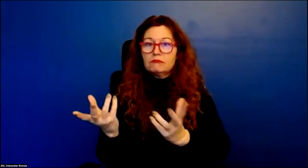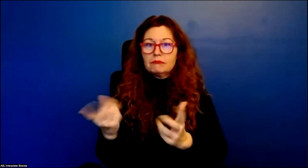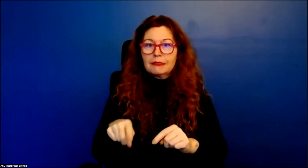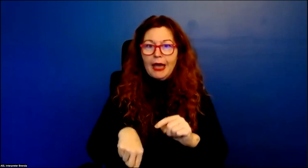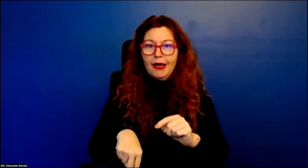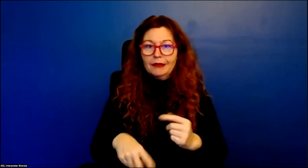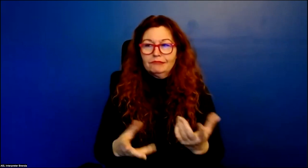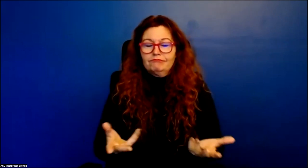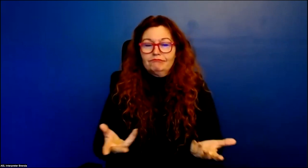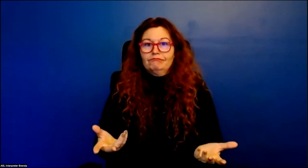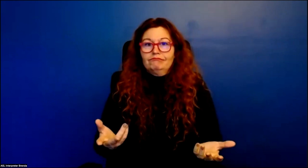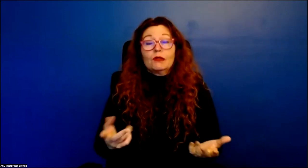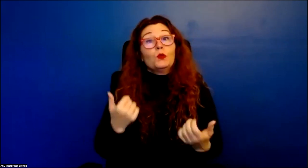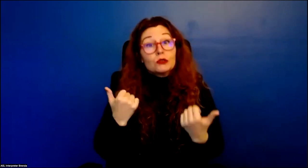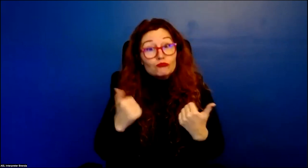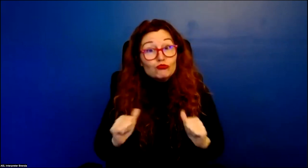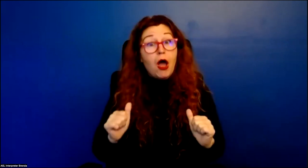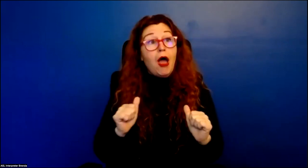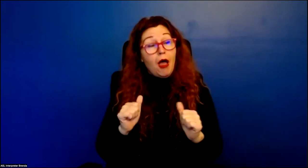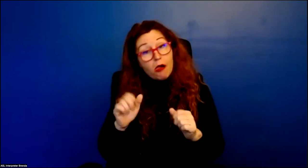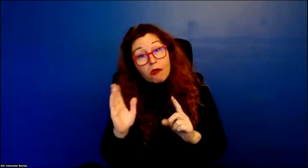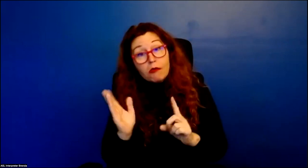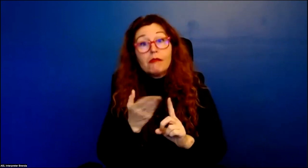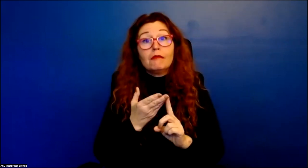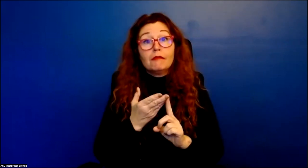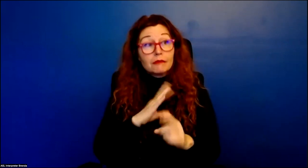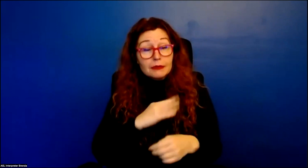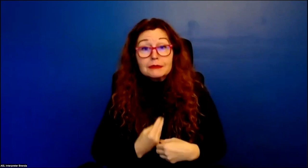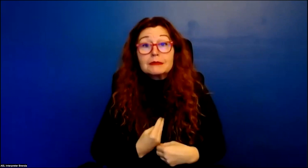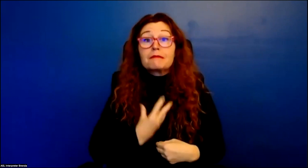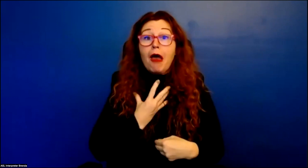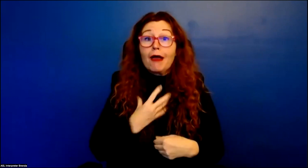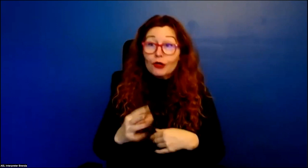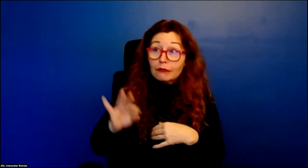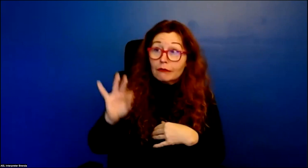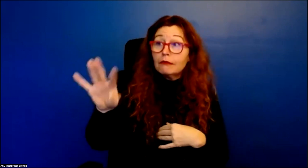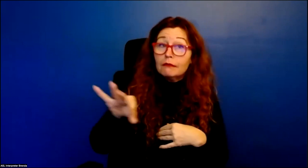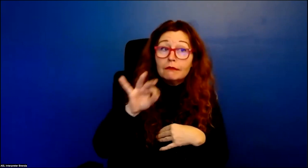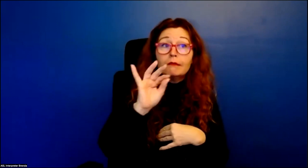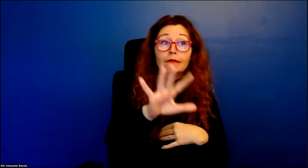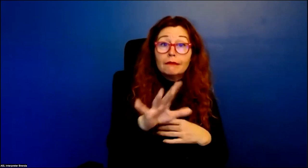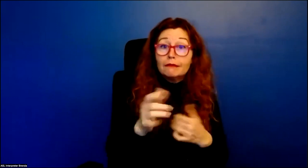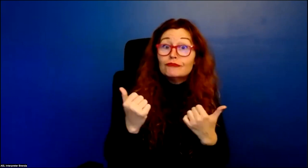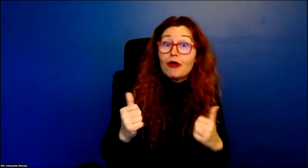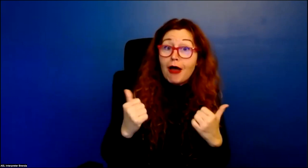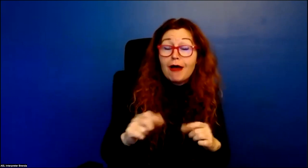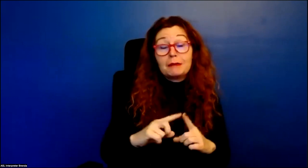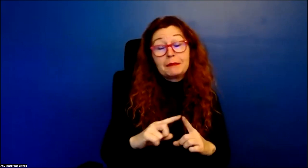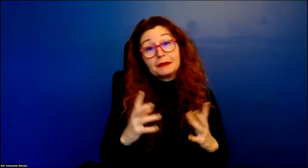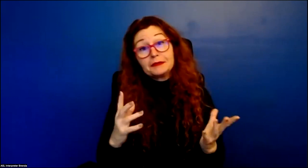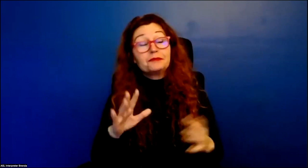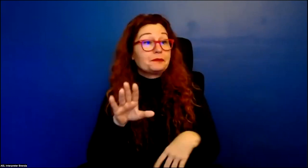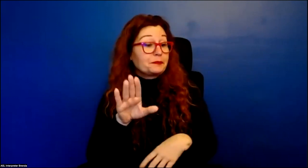interesting position because year after year, I get invited to speak, and as much